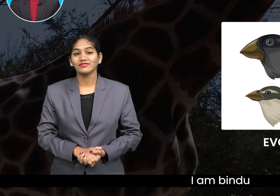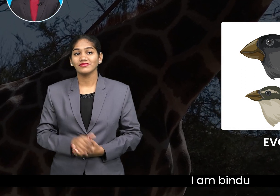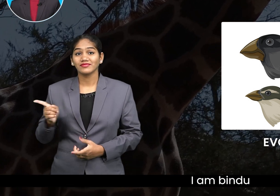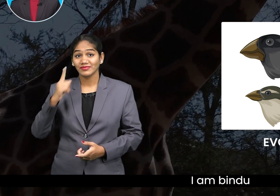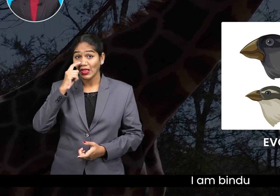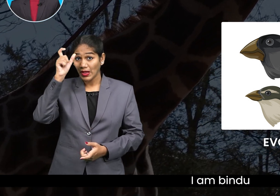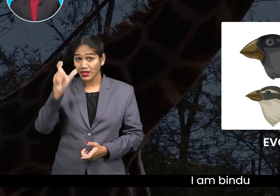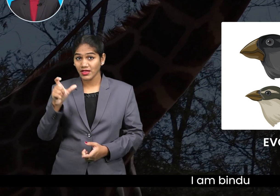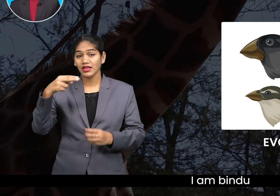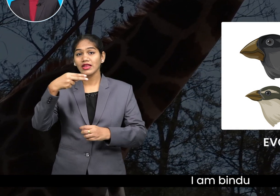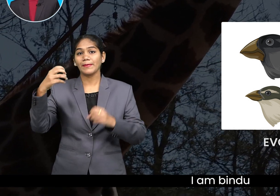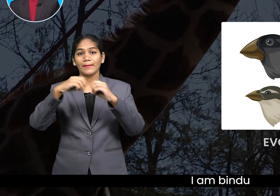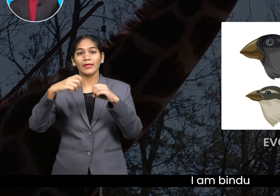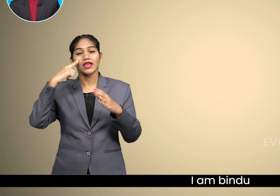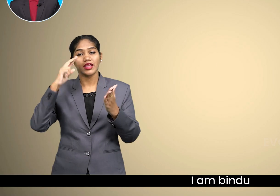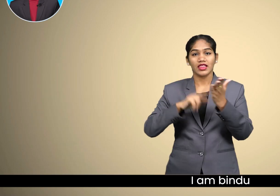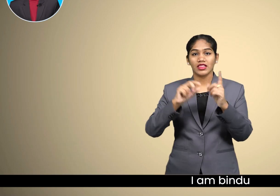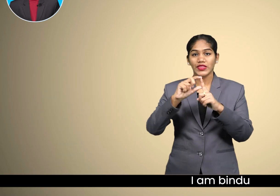I am Bindu,